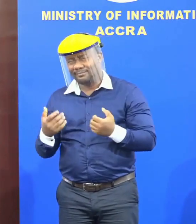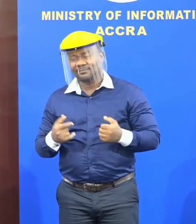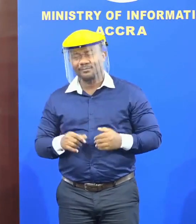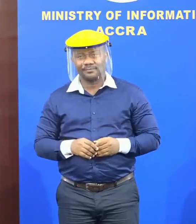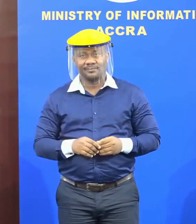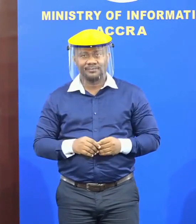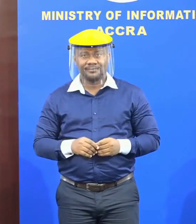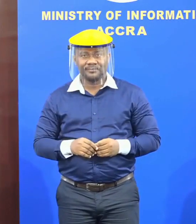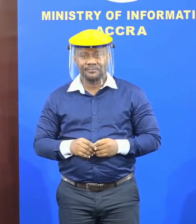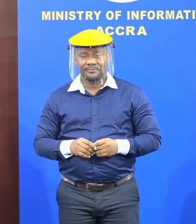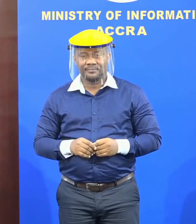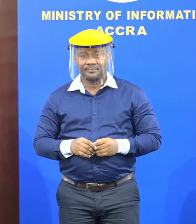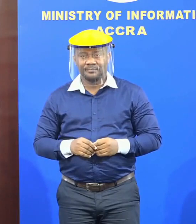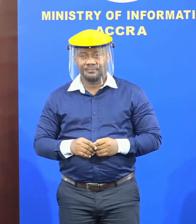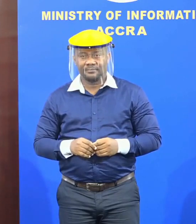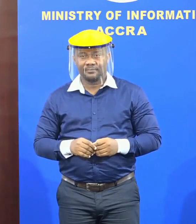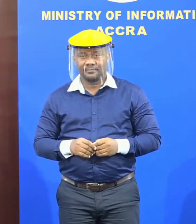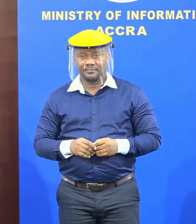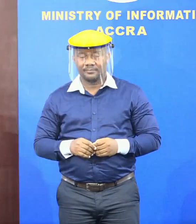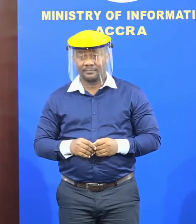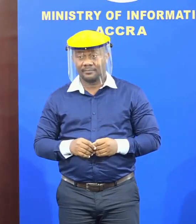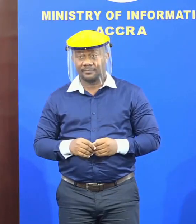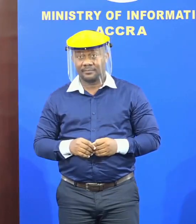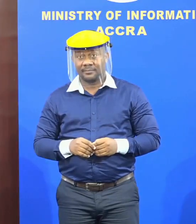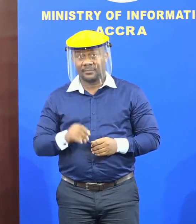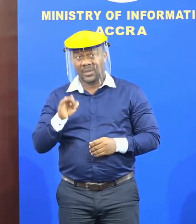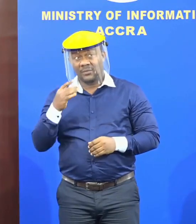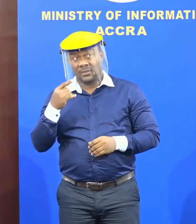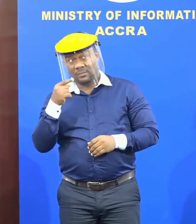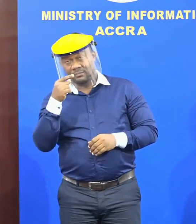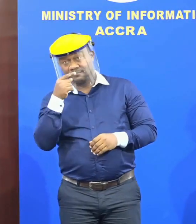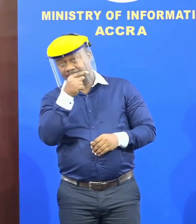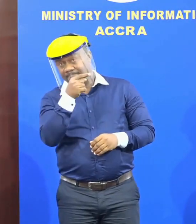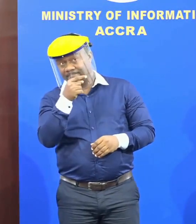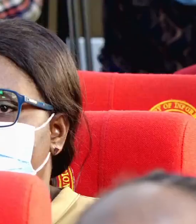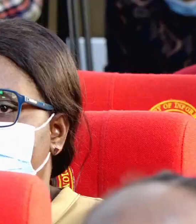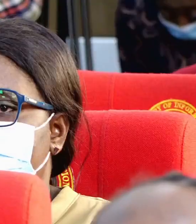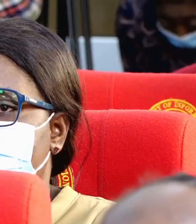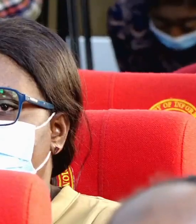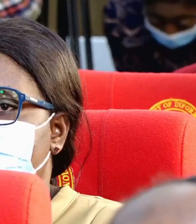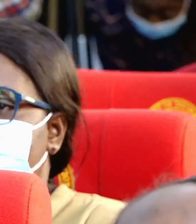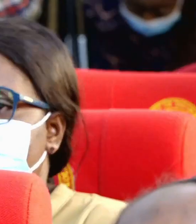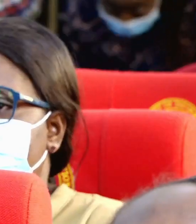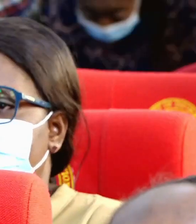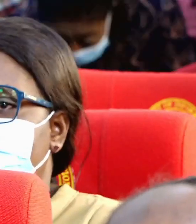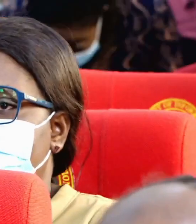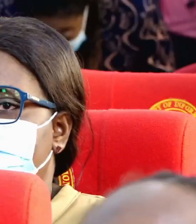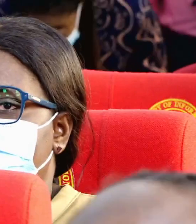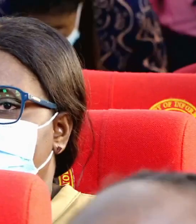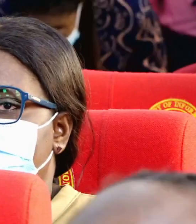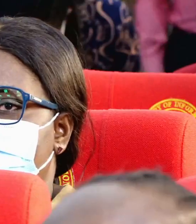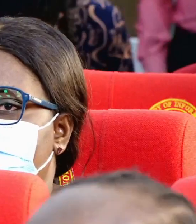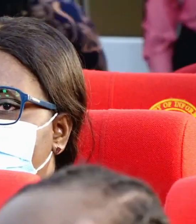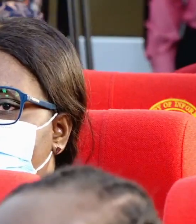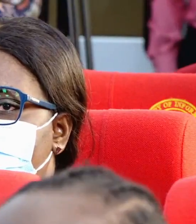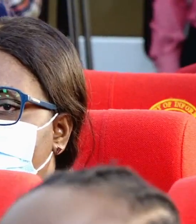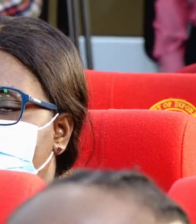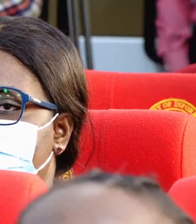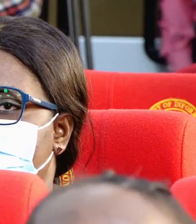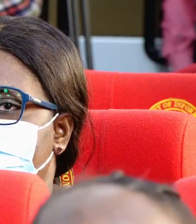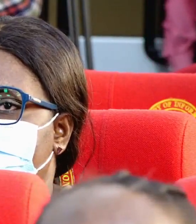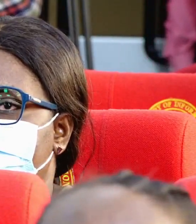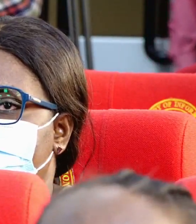on. If you go to the Tetakwashe interchange right now, we had a setup called the National Chocolate City. It's not a whole